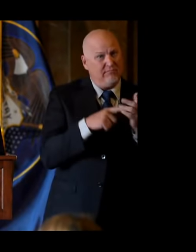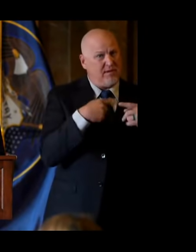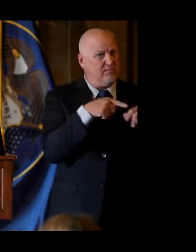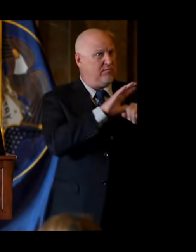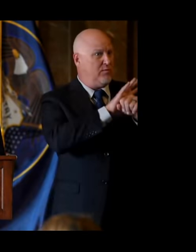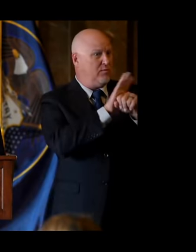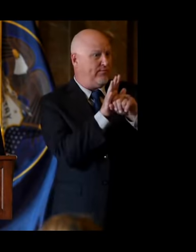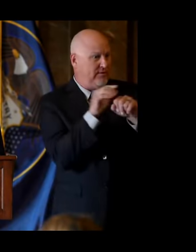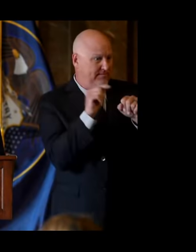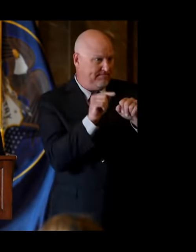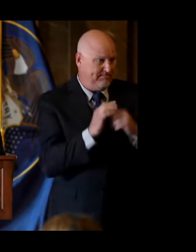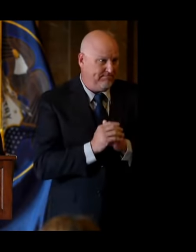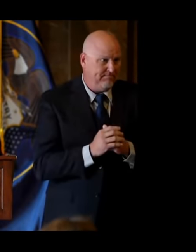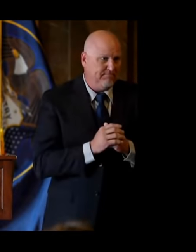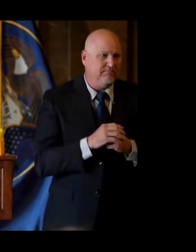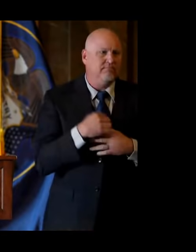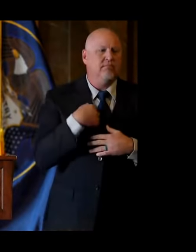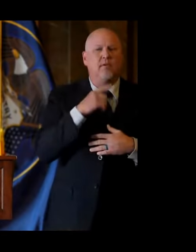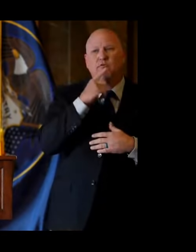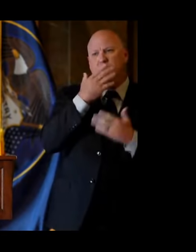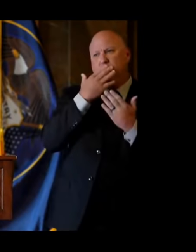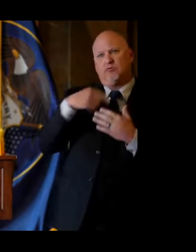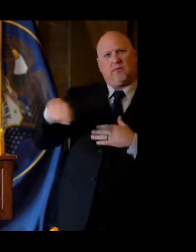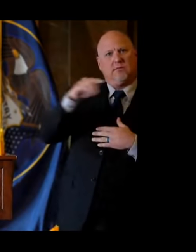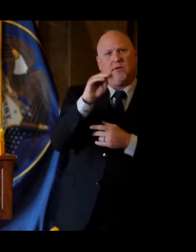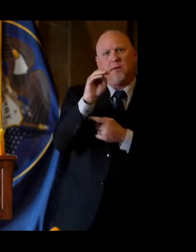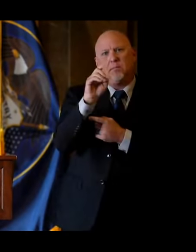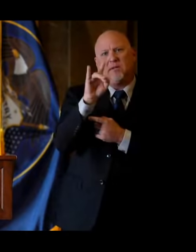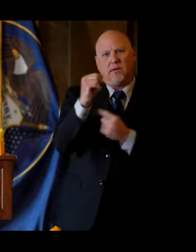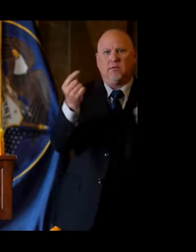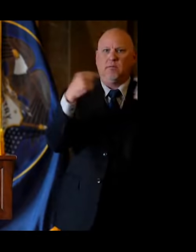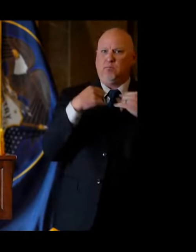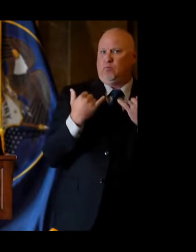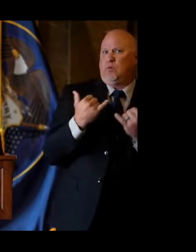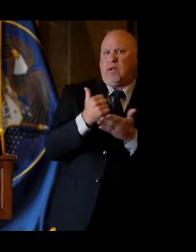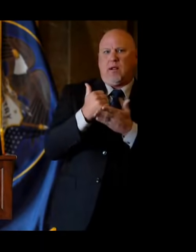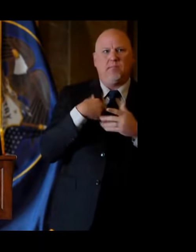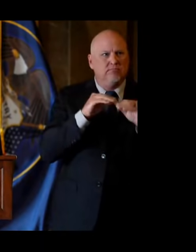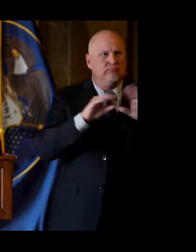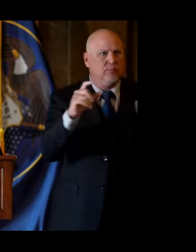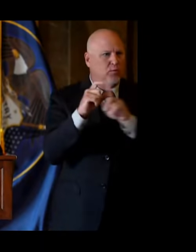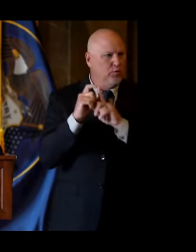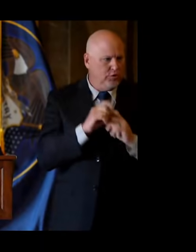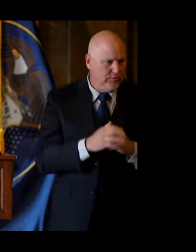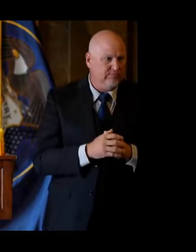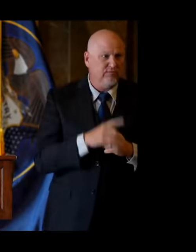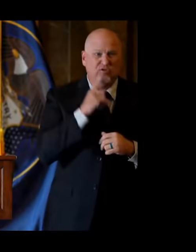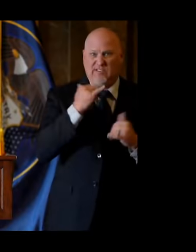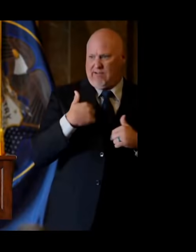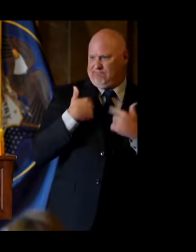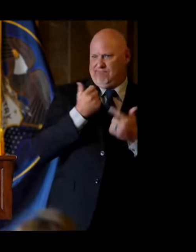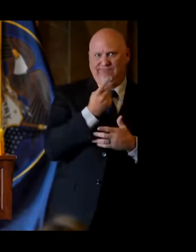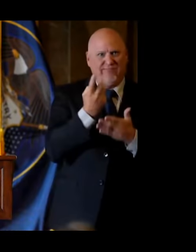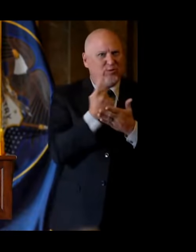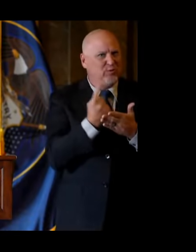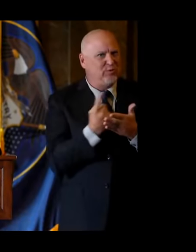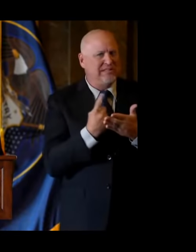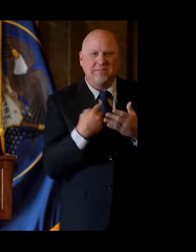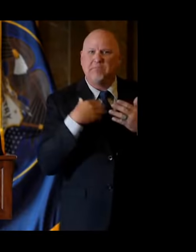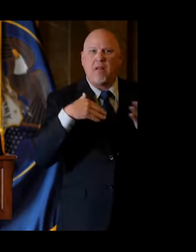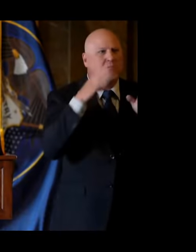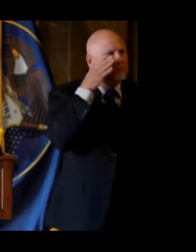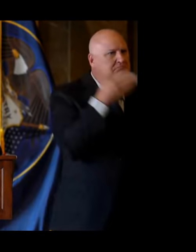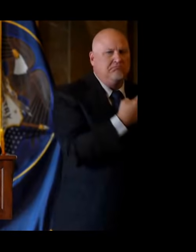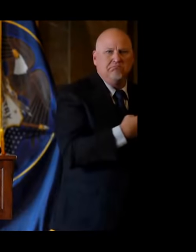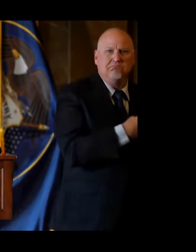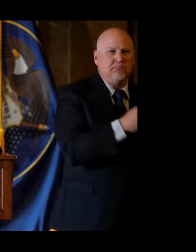partners being back with us. It's been a few weeks since we've been together to have this type of discussion. You'll